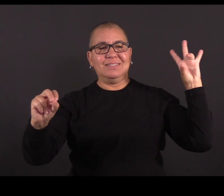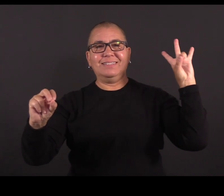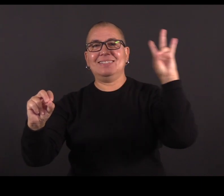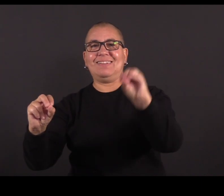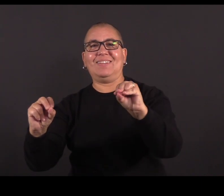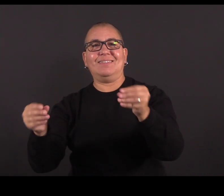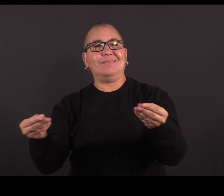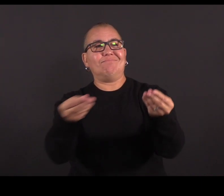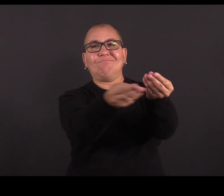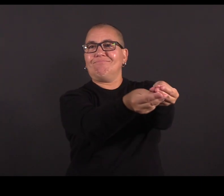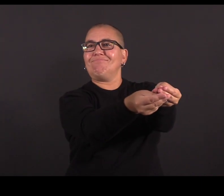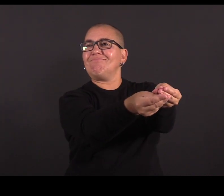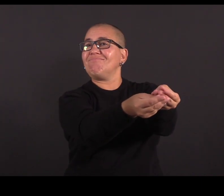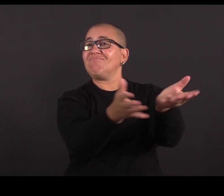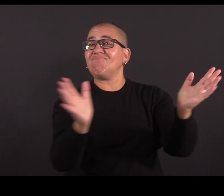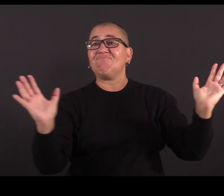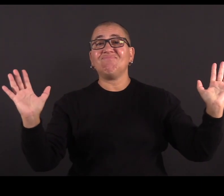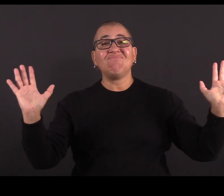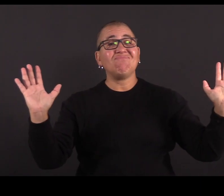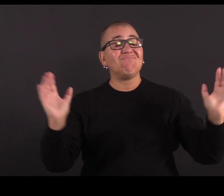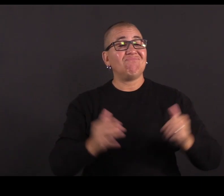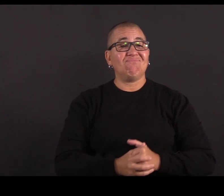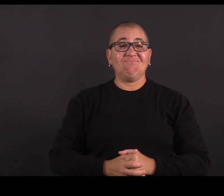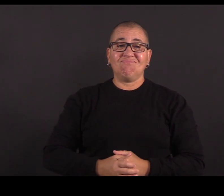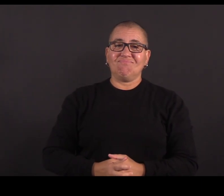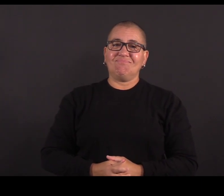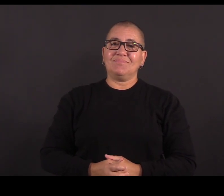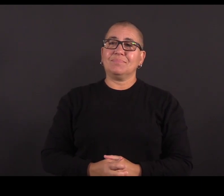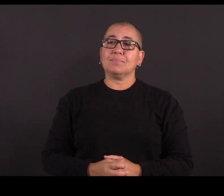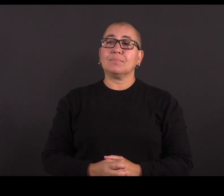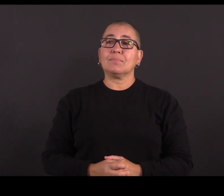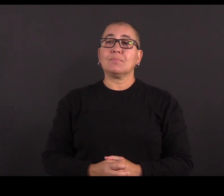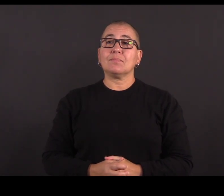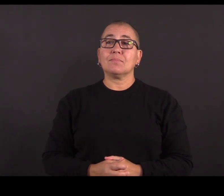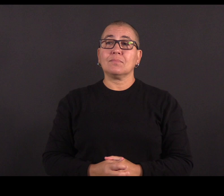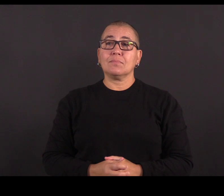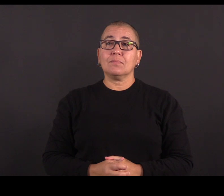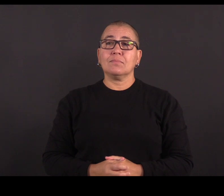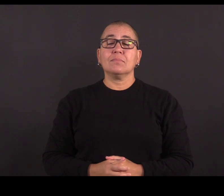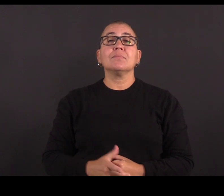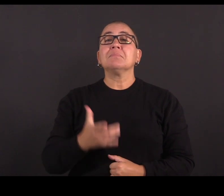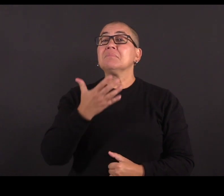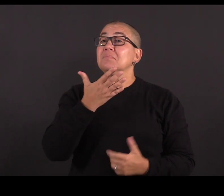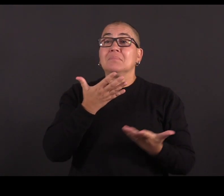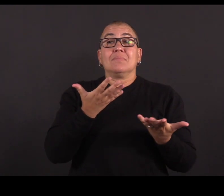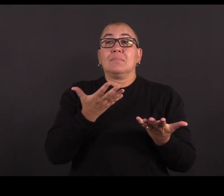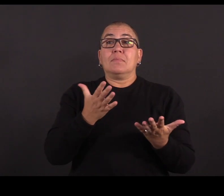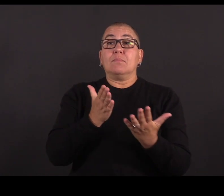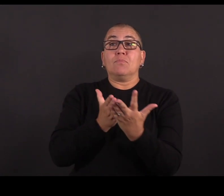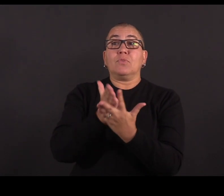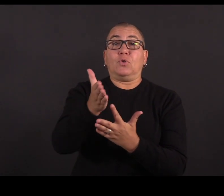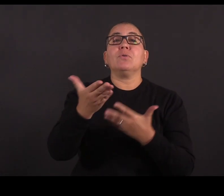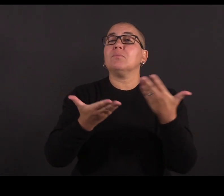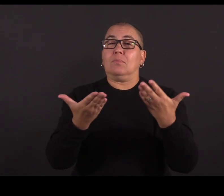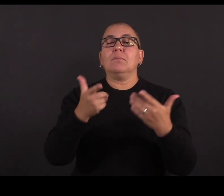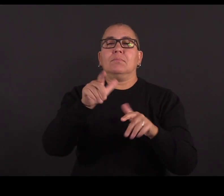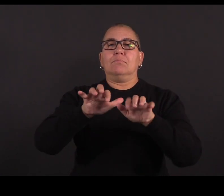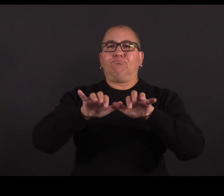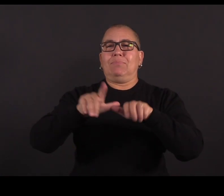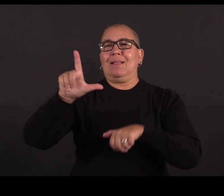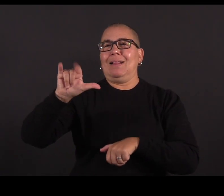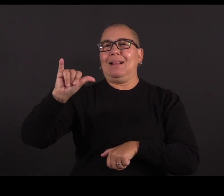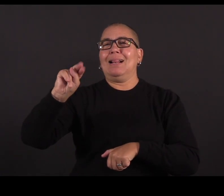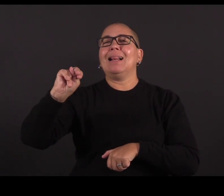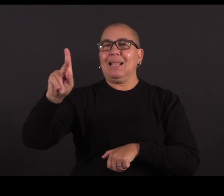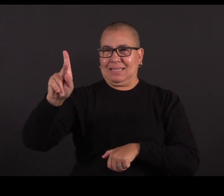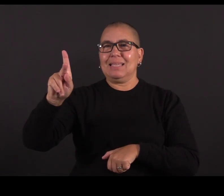The best way to locate these properties that participate in this program is through Housing Link. They can provide assistance with